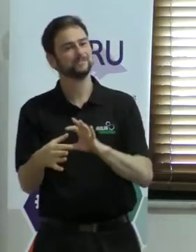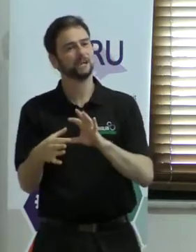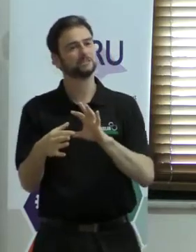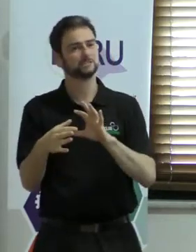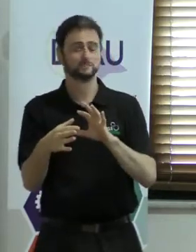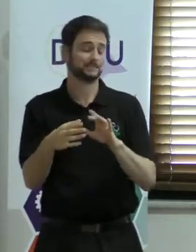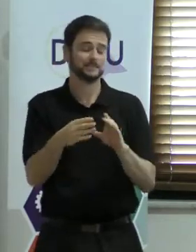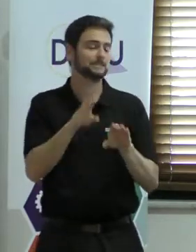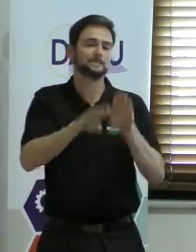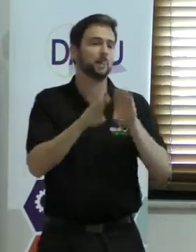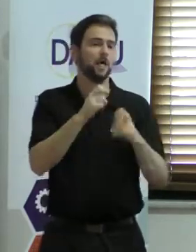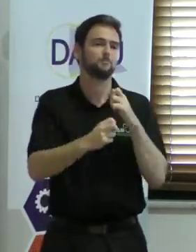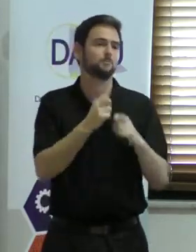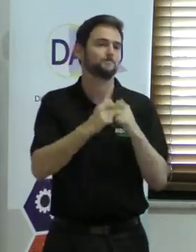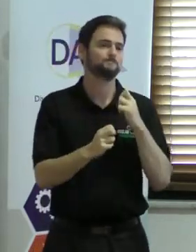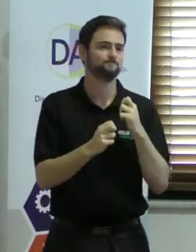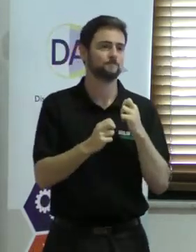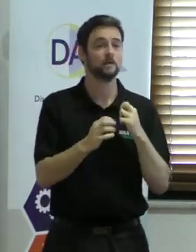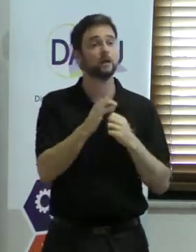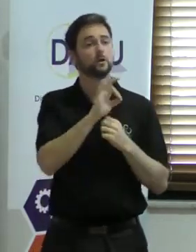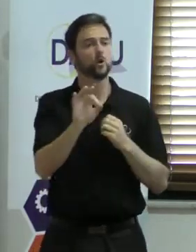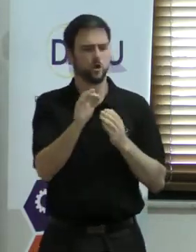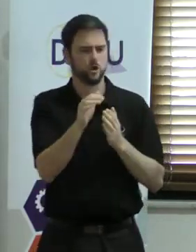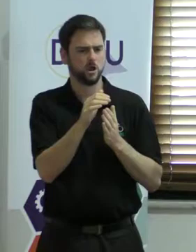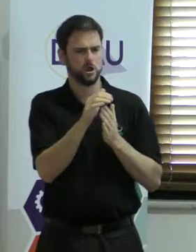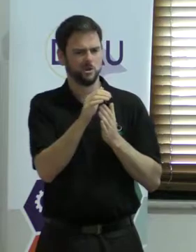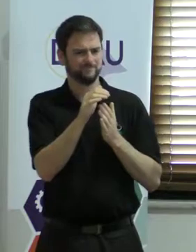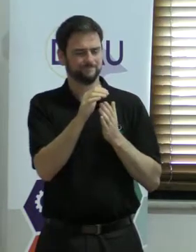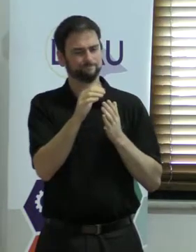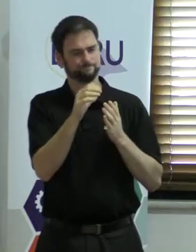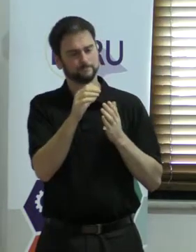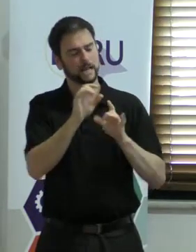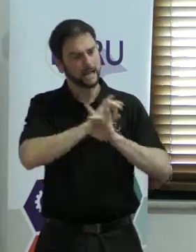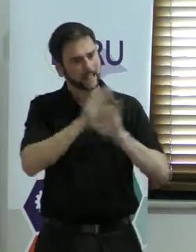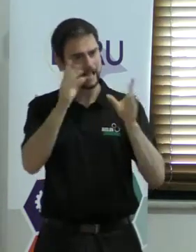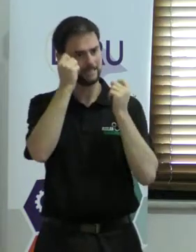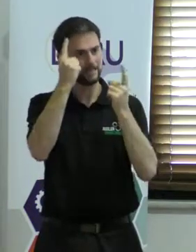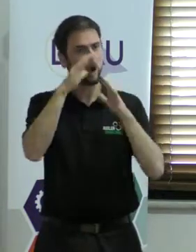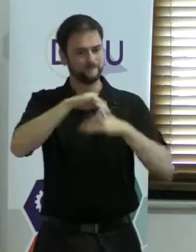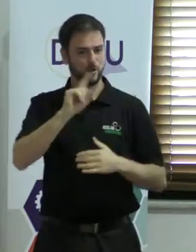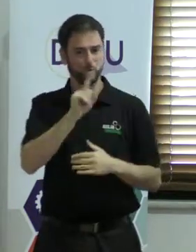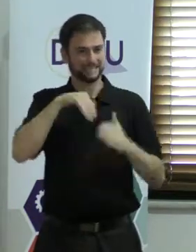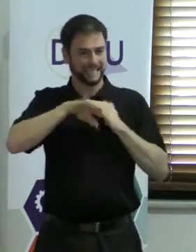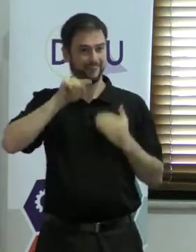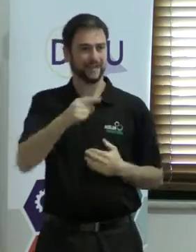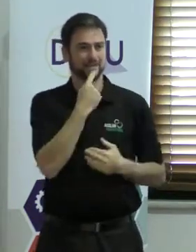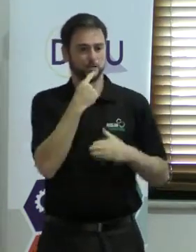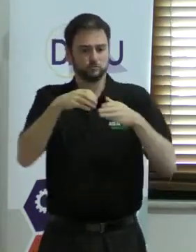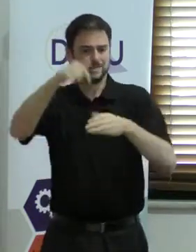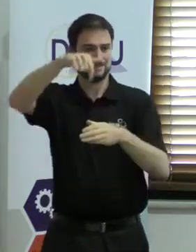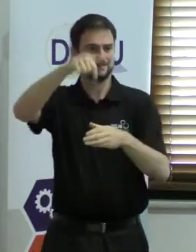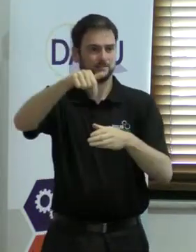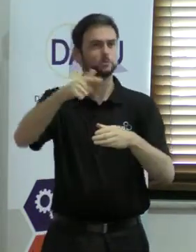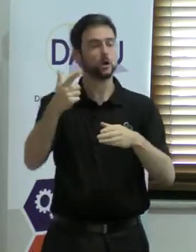the same issue, that there is no guidance about what is included in this category. So it is left to the judgment of